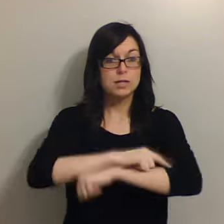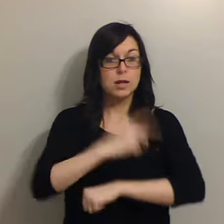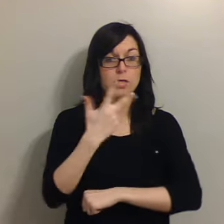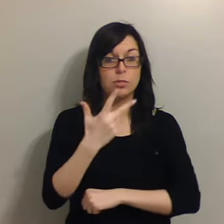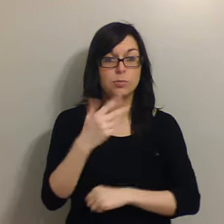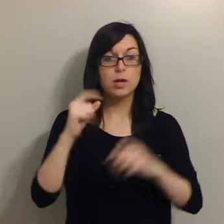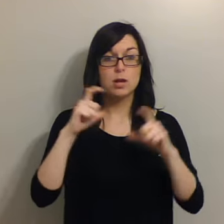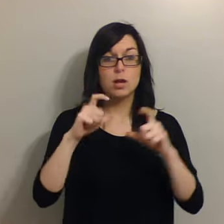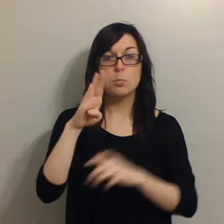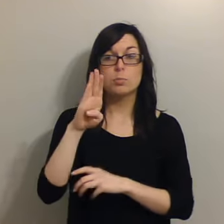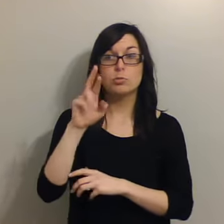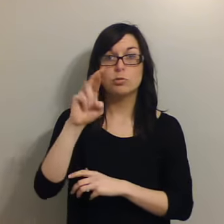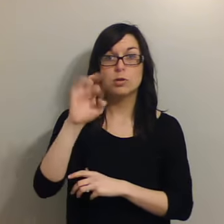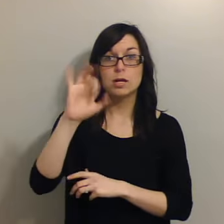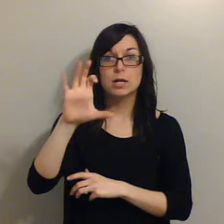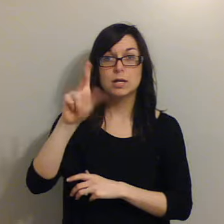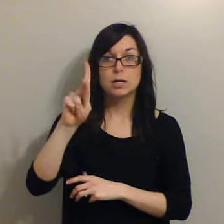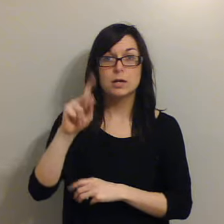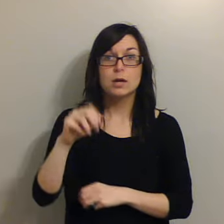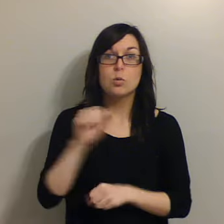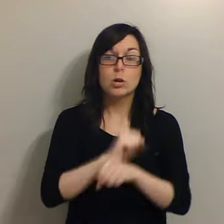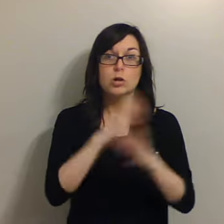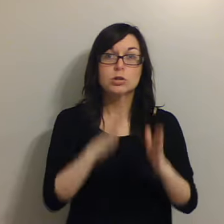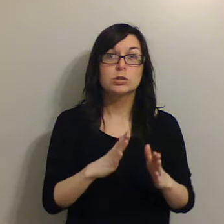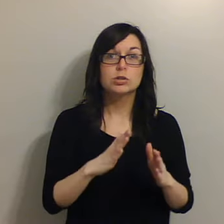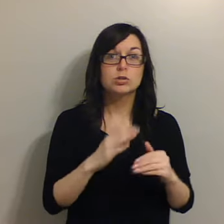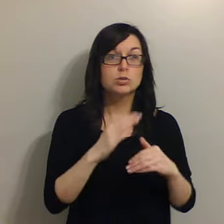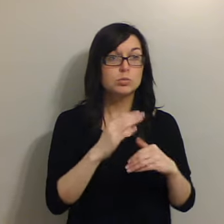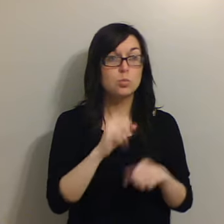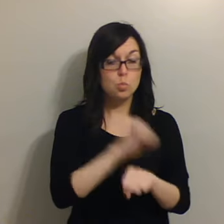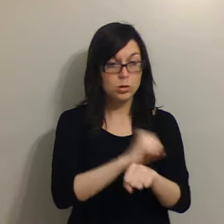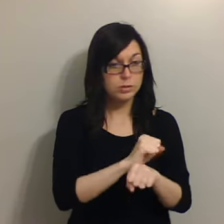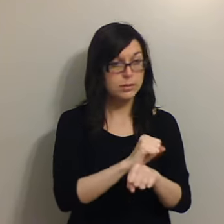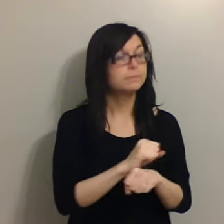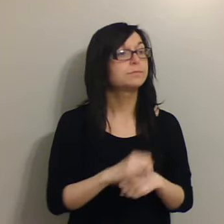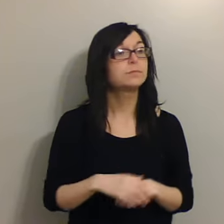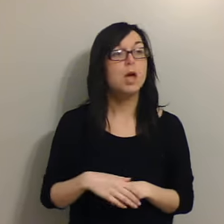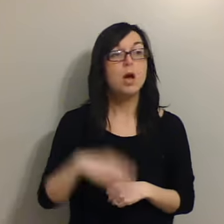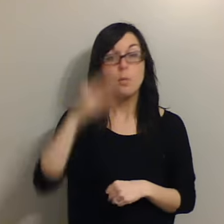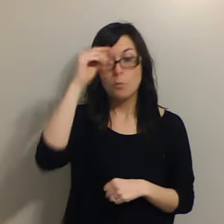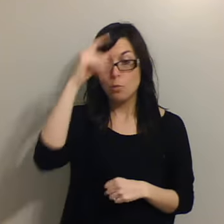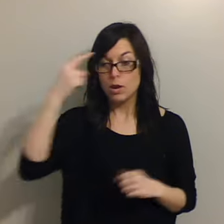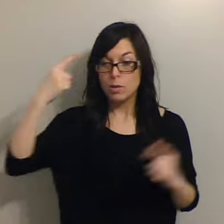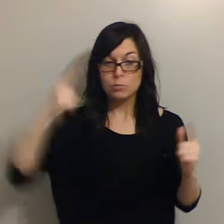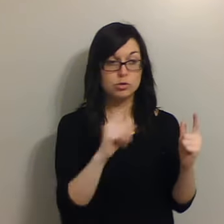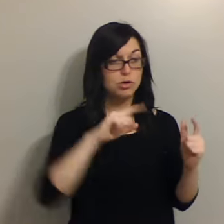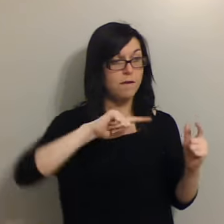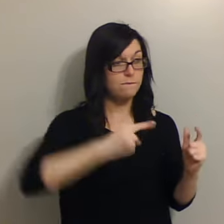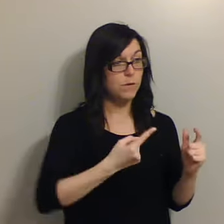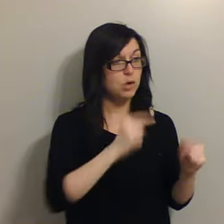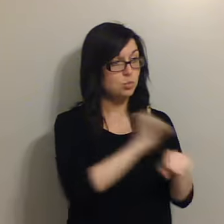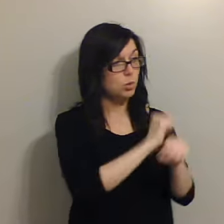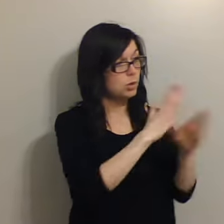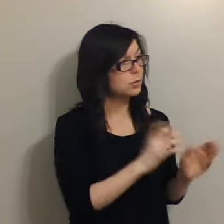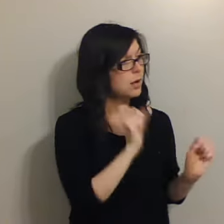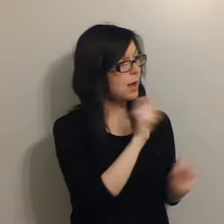together on a building. A little boy walked me by and asked the first brick mason, What are you doing? Without even looking